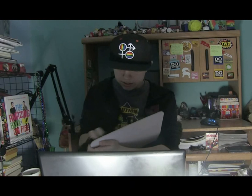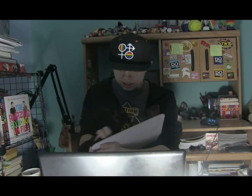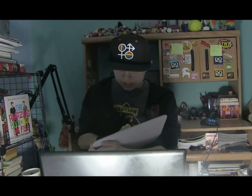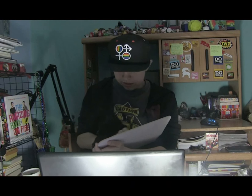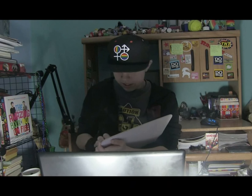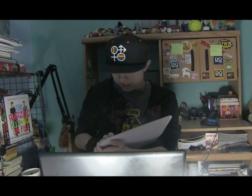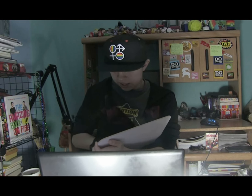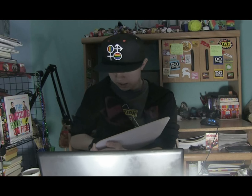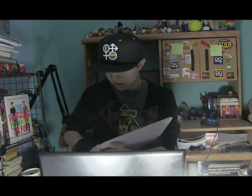Alright,